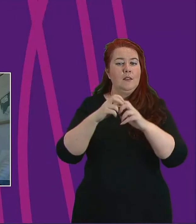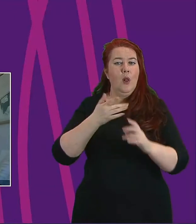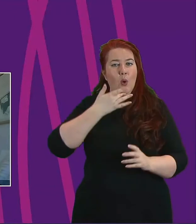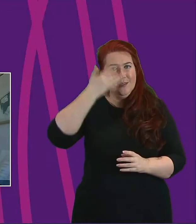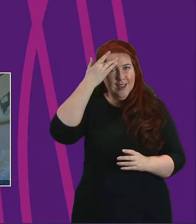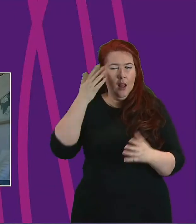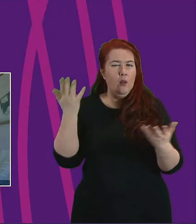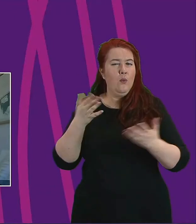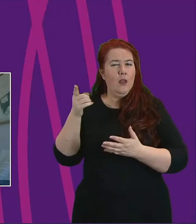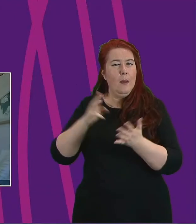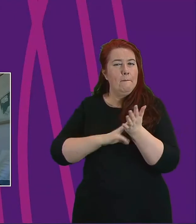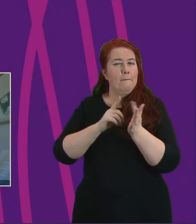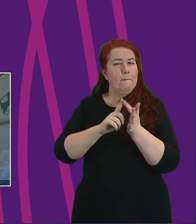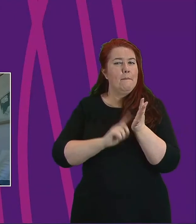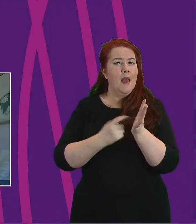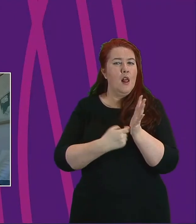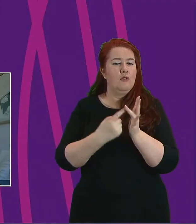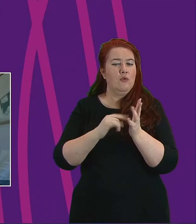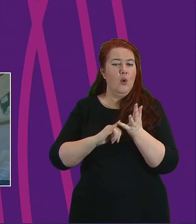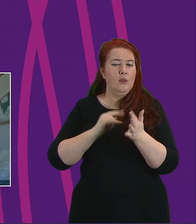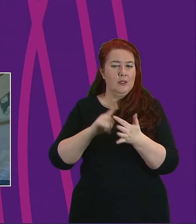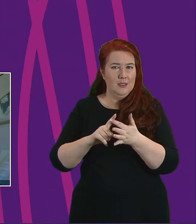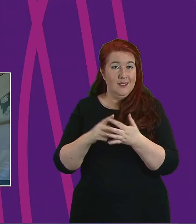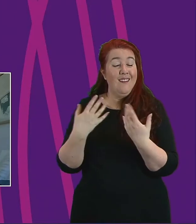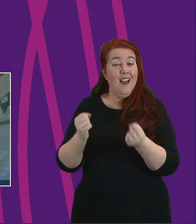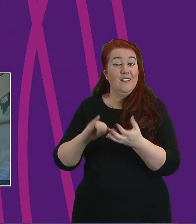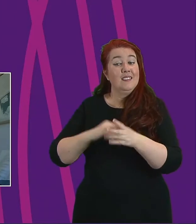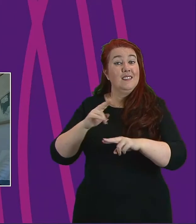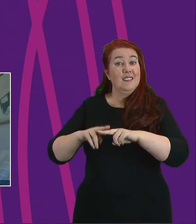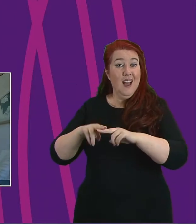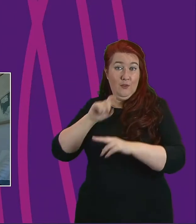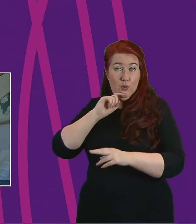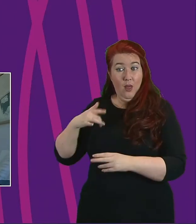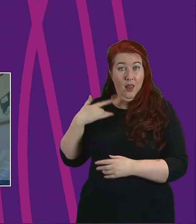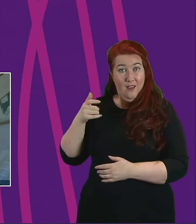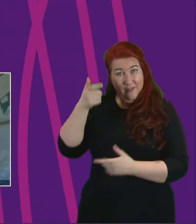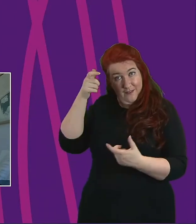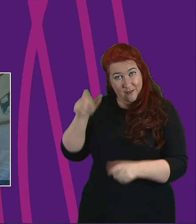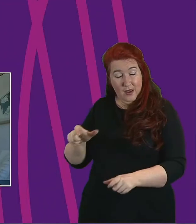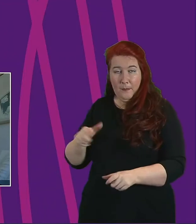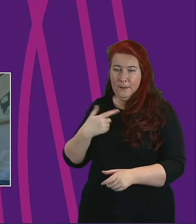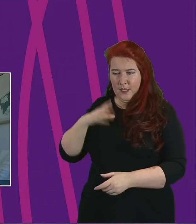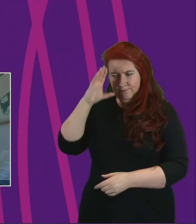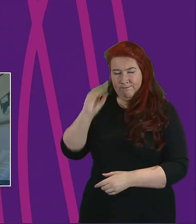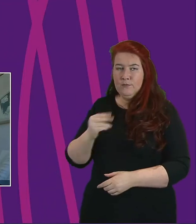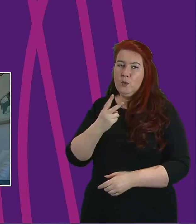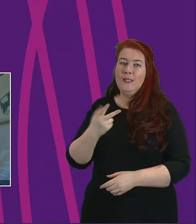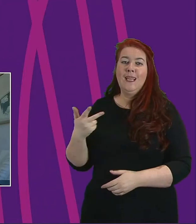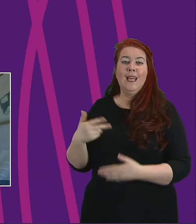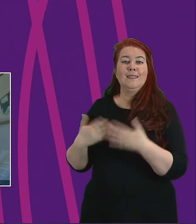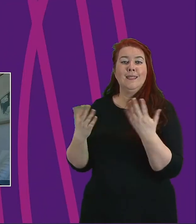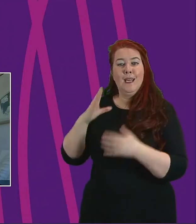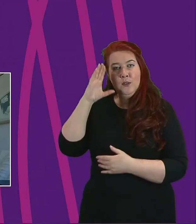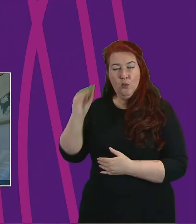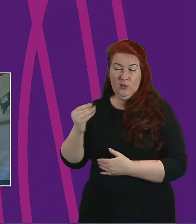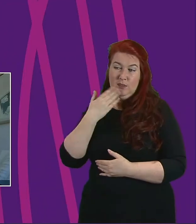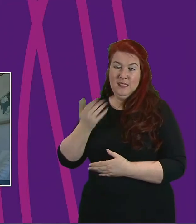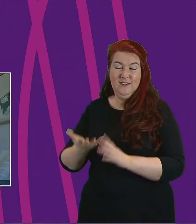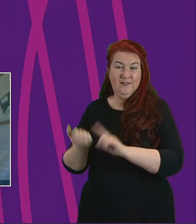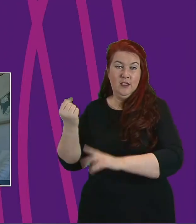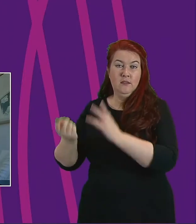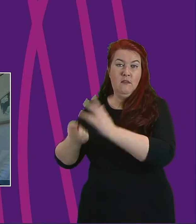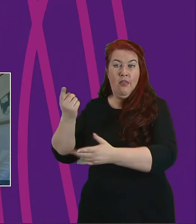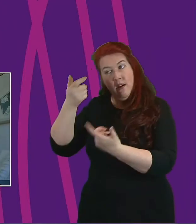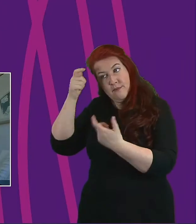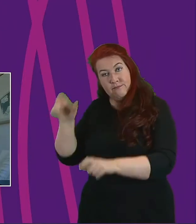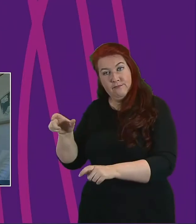Bay Hotel Group. Staff living on site have been given 28 days' notice to find alternative accommodation,